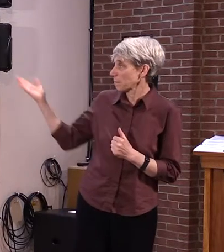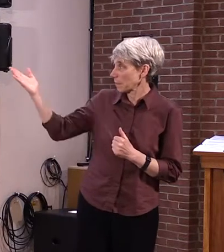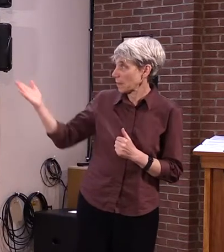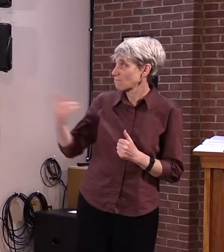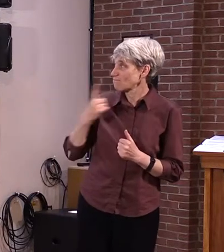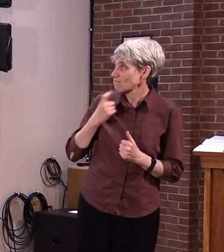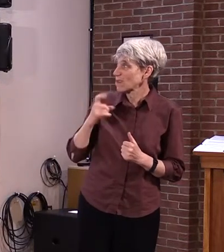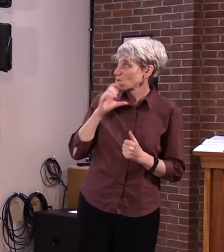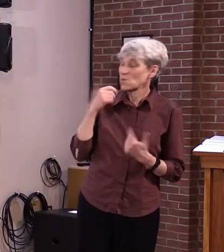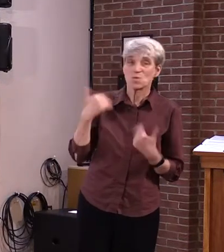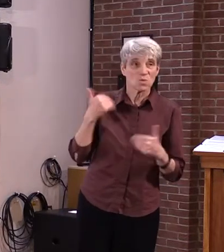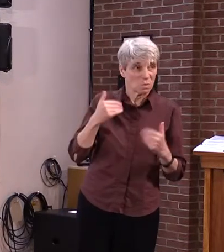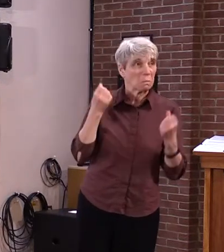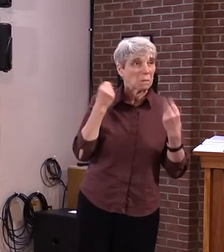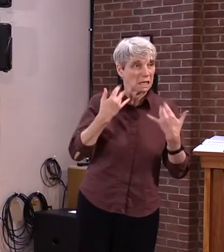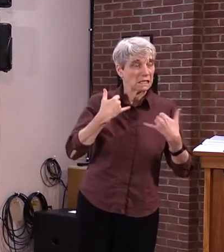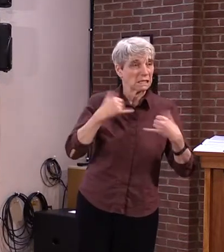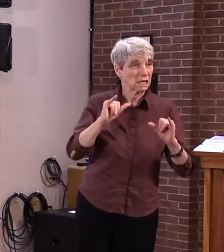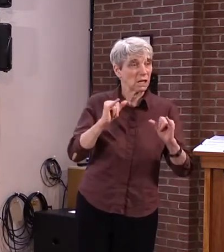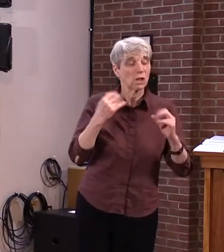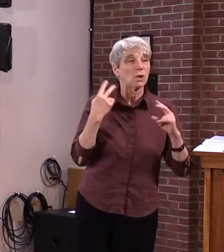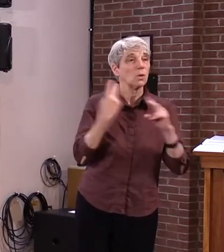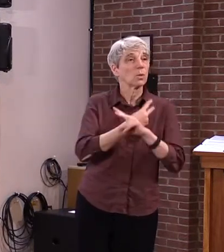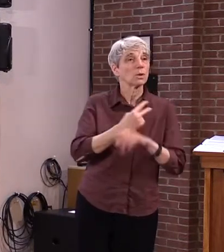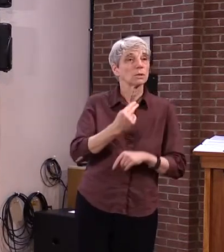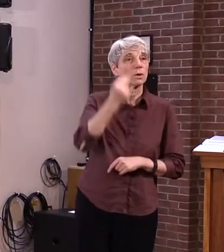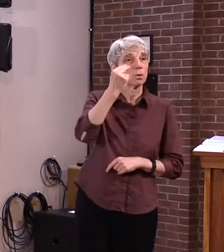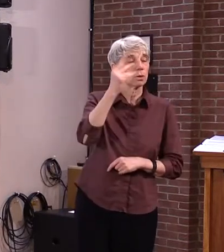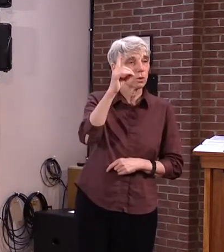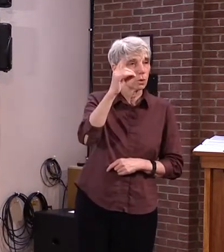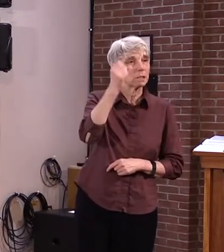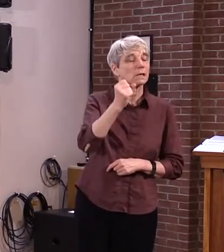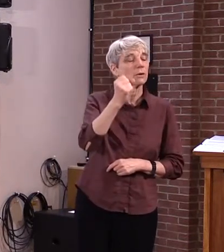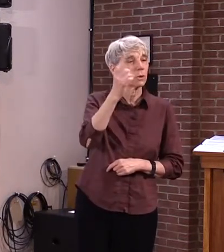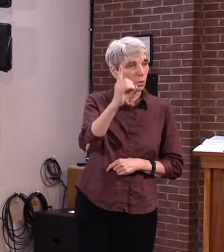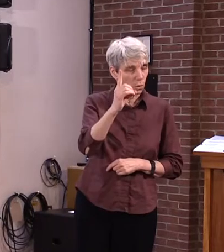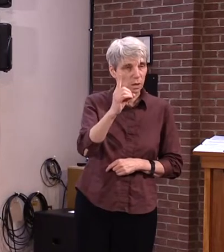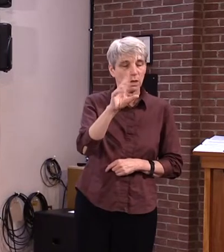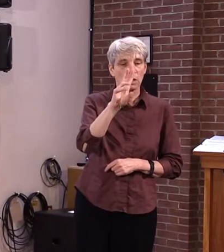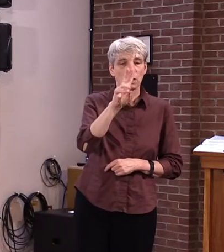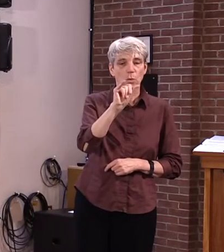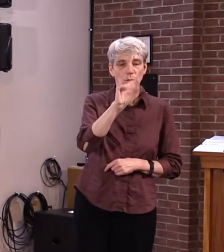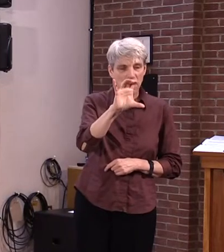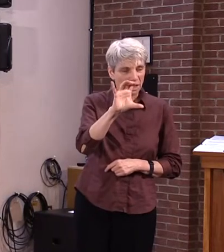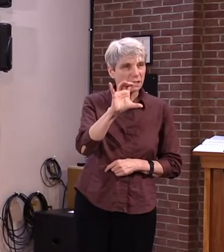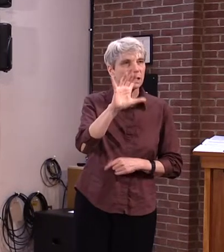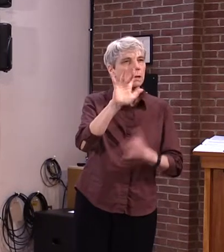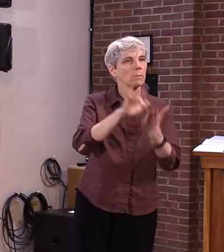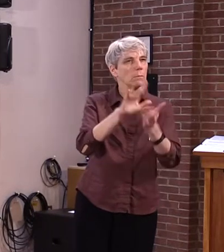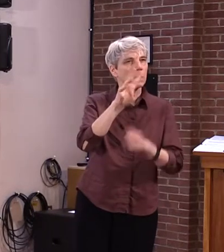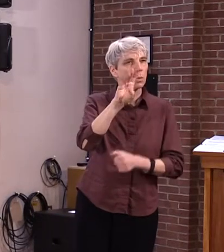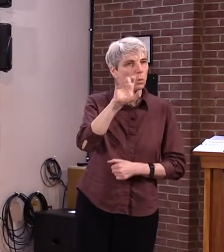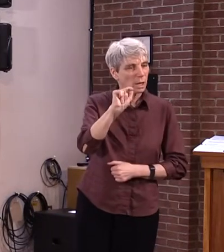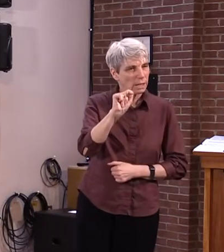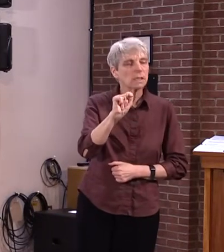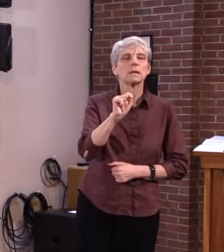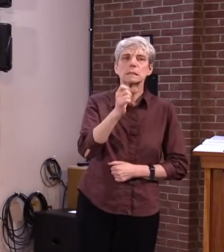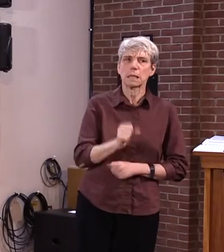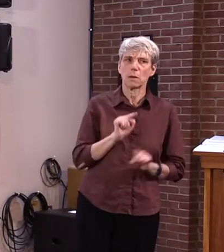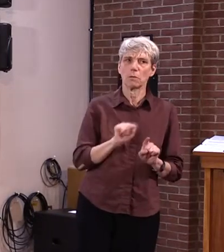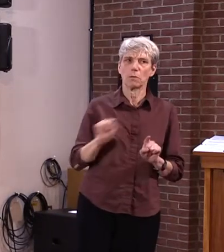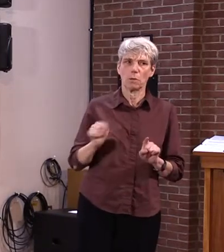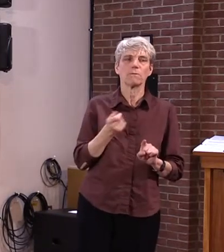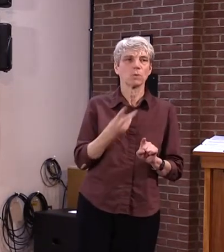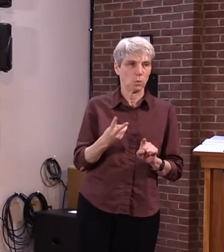concern across the country, particularly North and South Dakota, Wisconsin, other places in the Midwest, and even in the South. Generally, the United